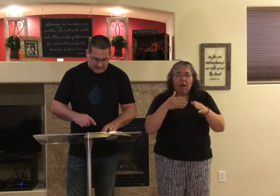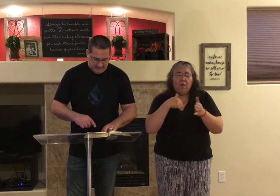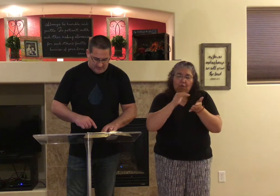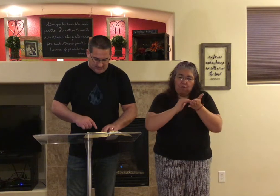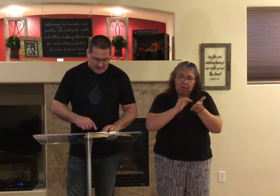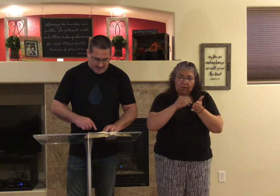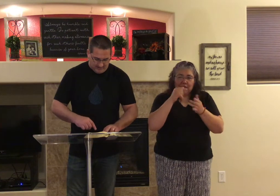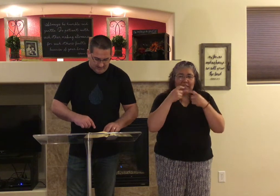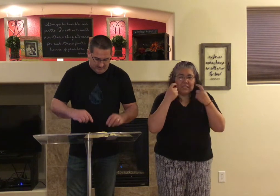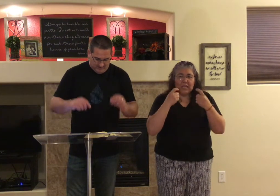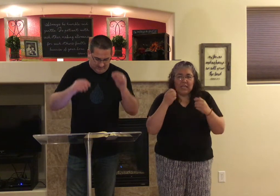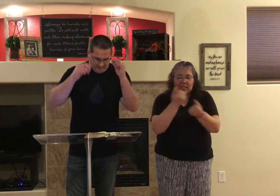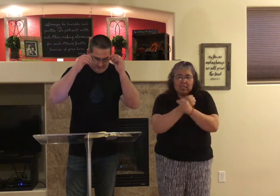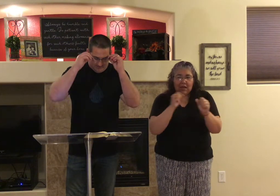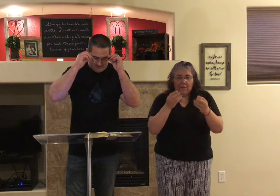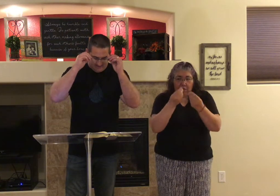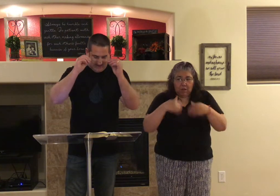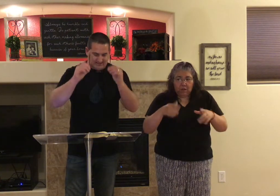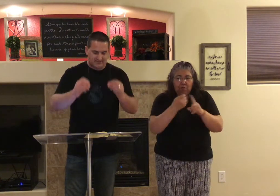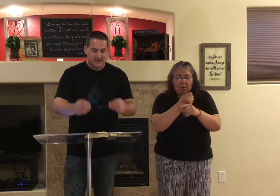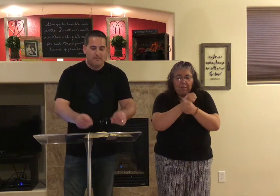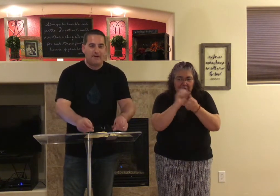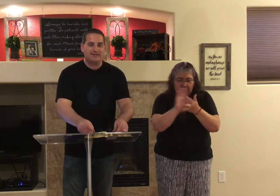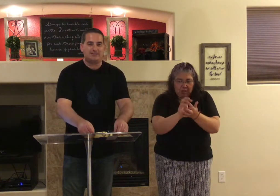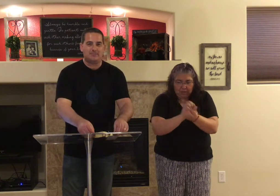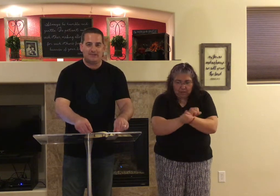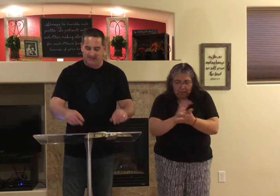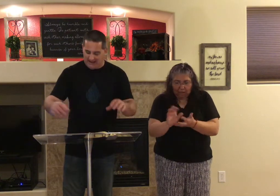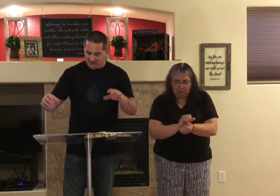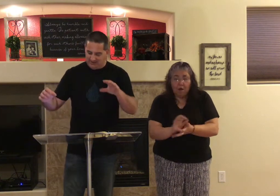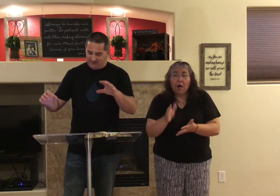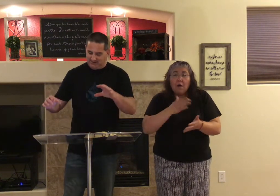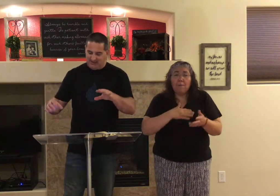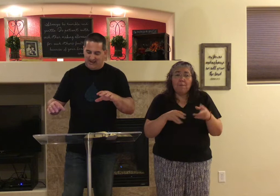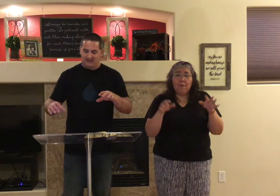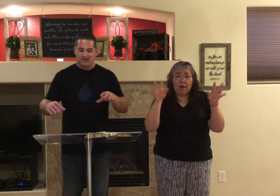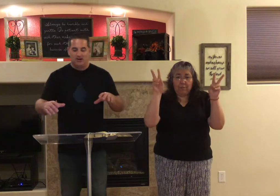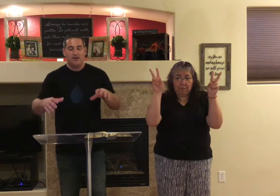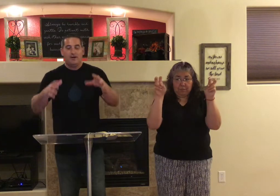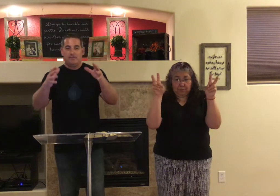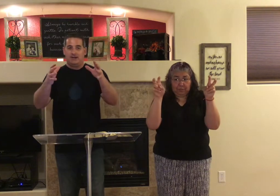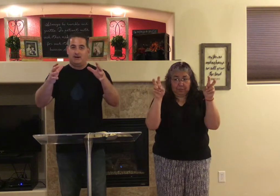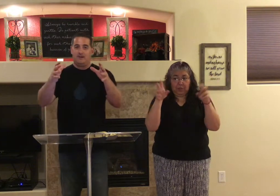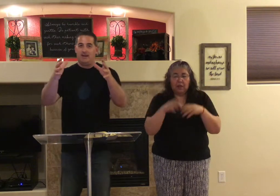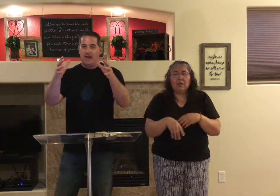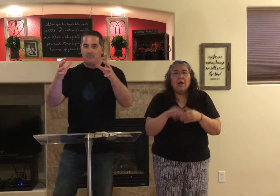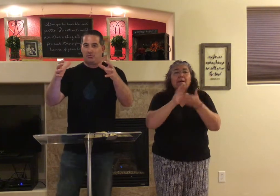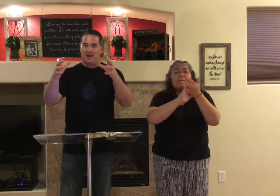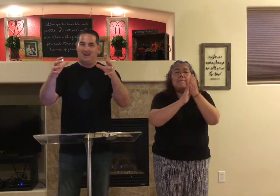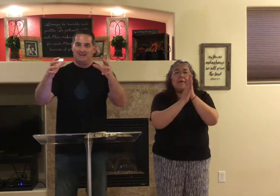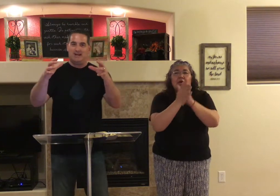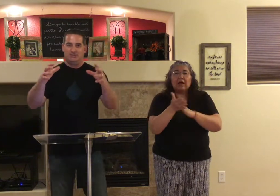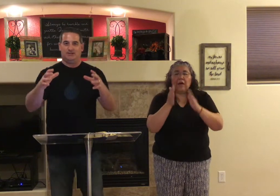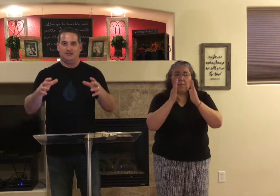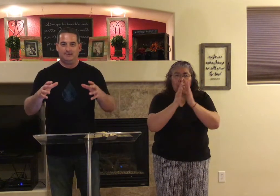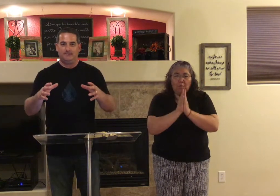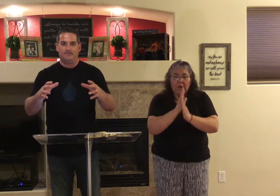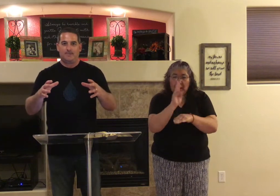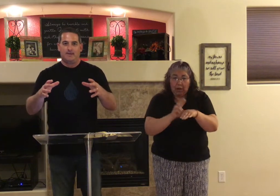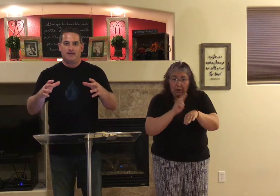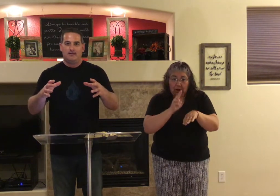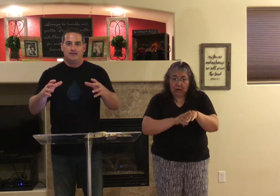shall save their land from the disasters. My sermon titled today is called Becoming a Praying